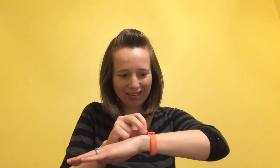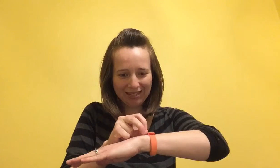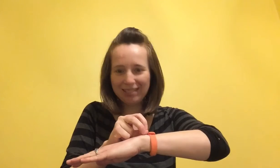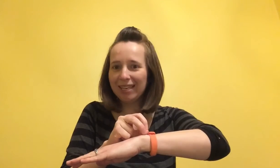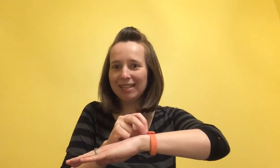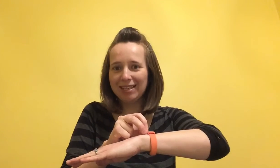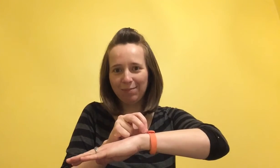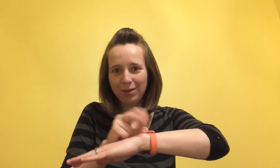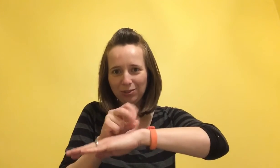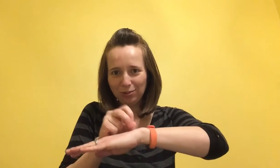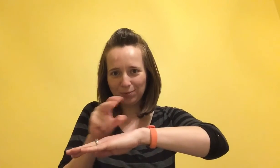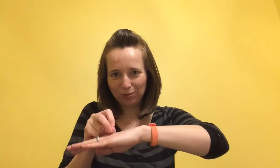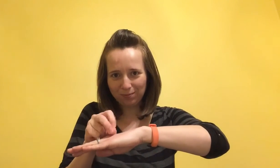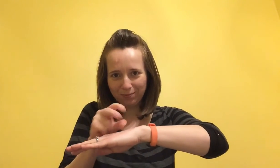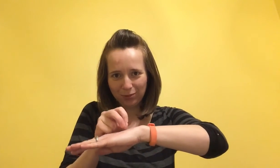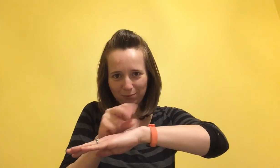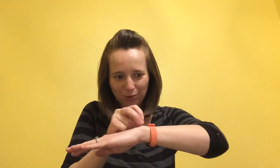It's like it's hopping. Chirp, chirp, chirp, chirp.